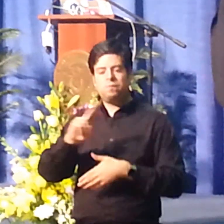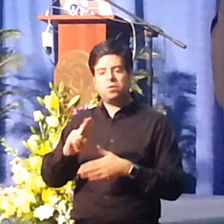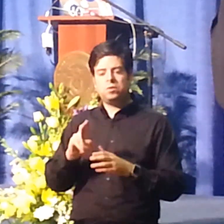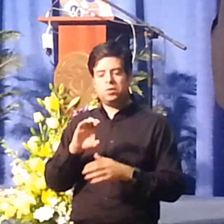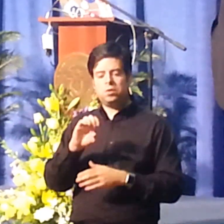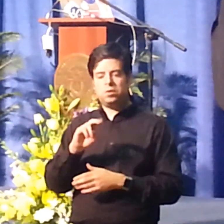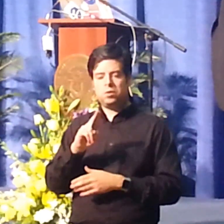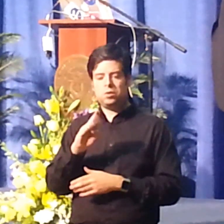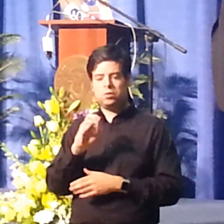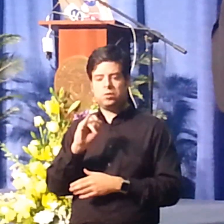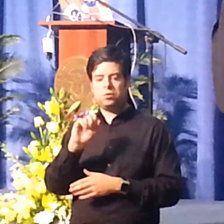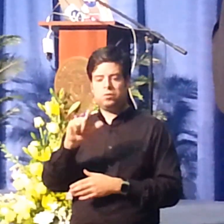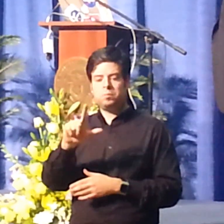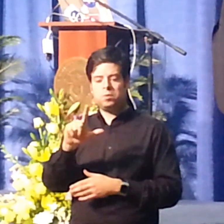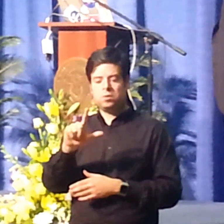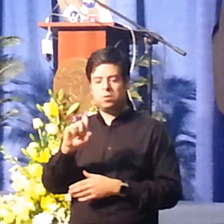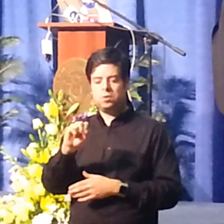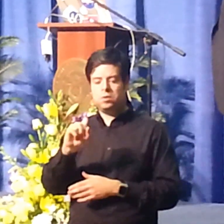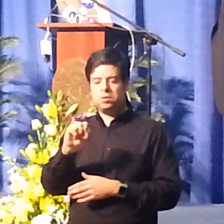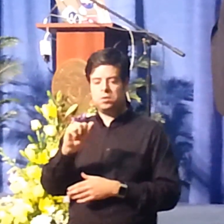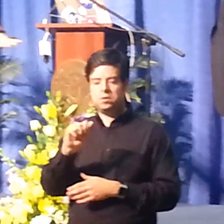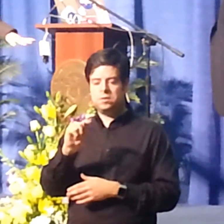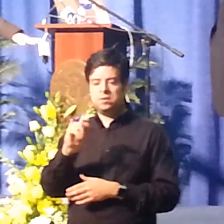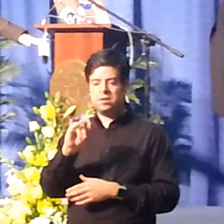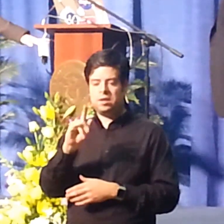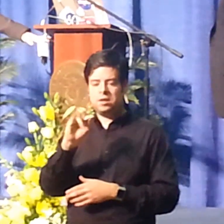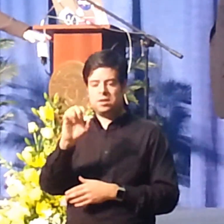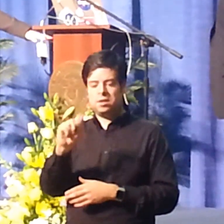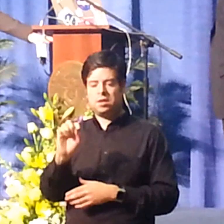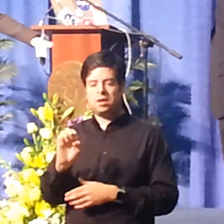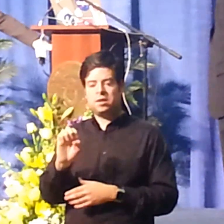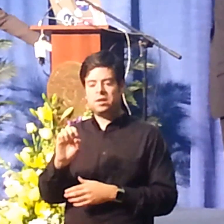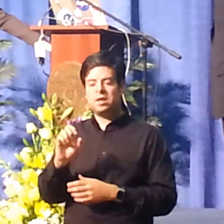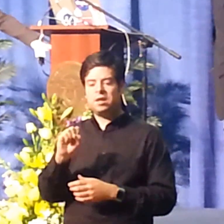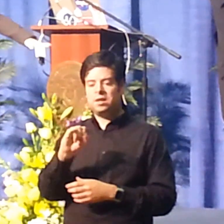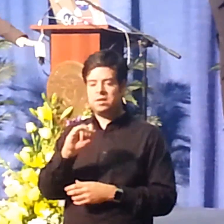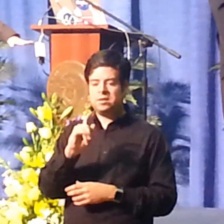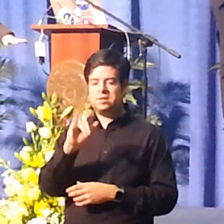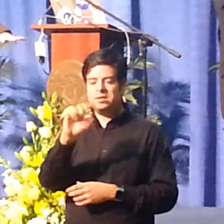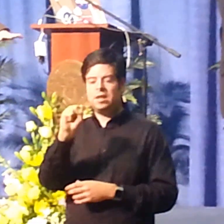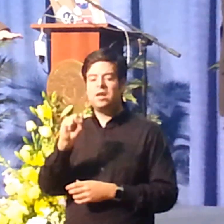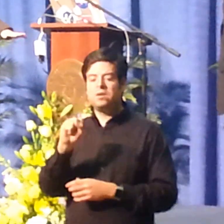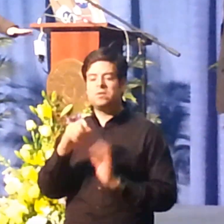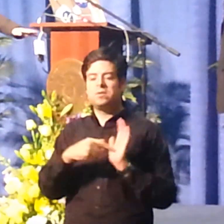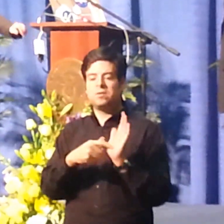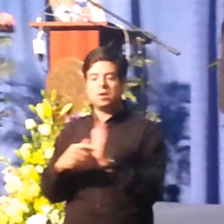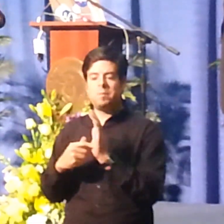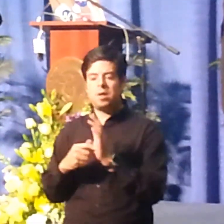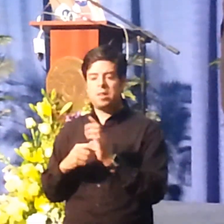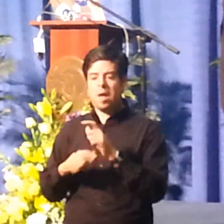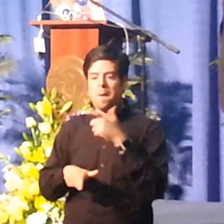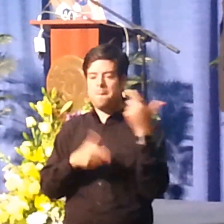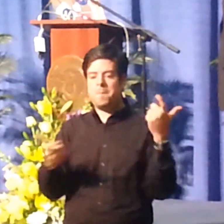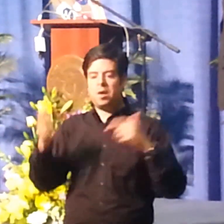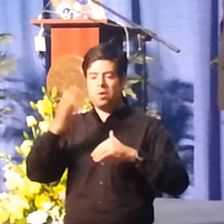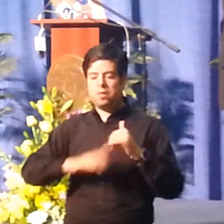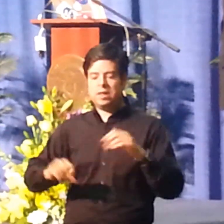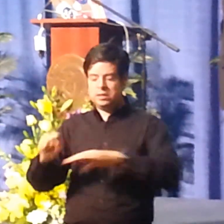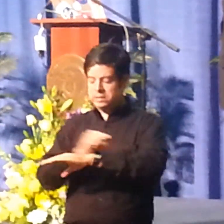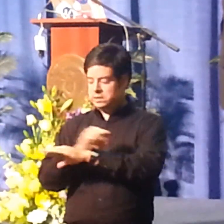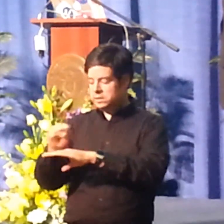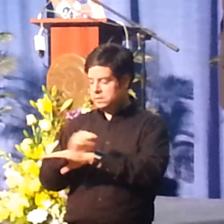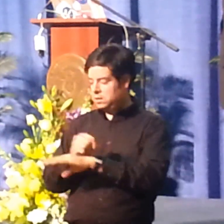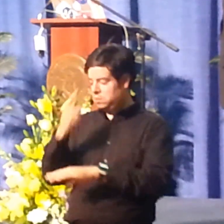cubicle satellite. And these sails come out that are bigger than this stage because they're made of this